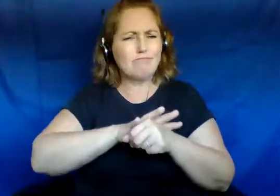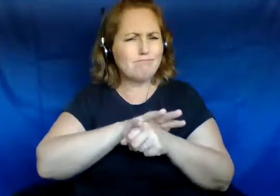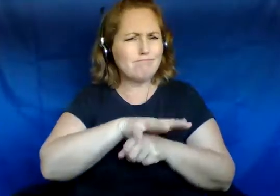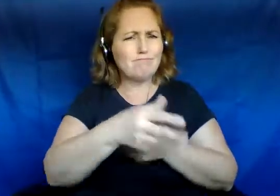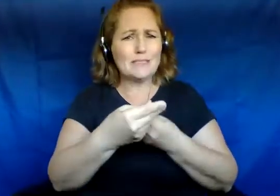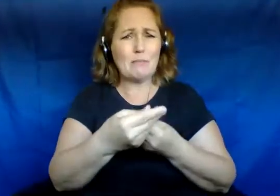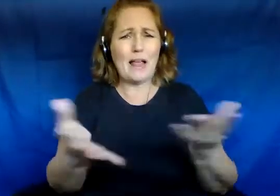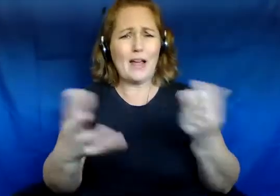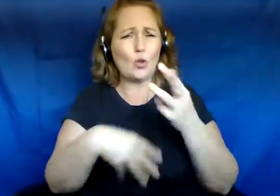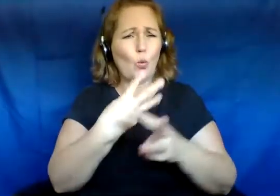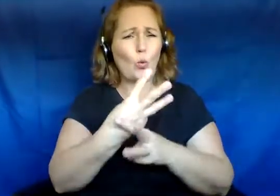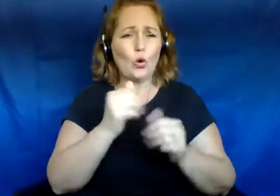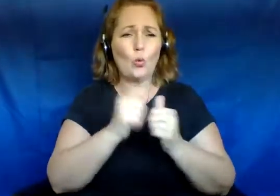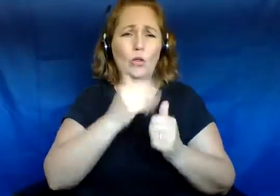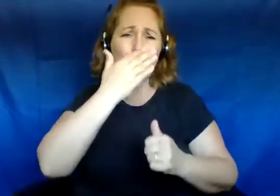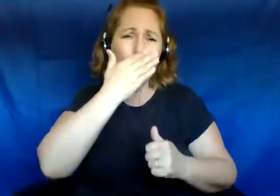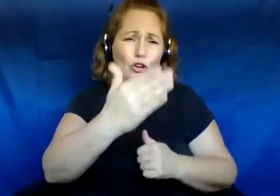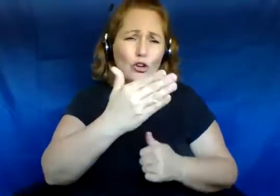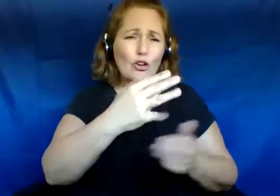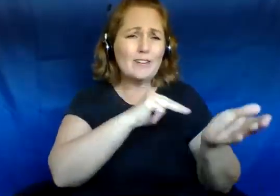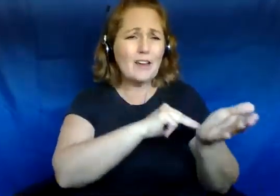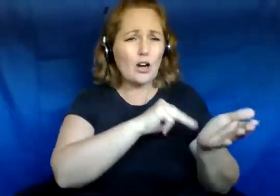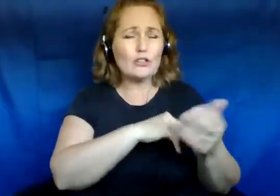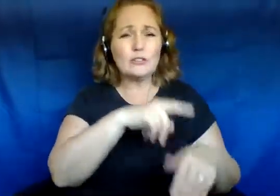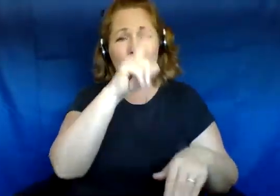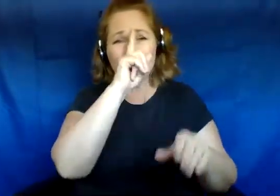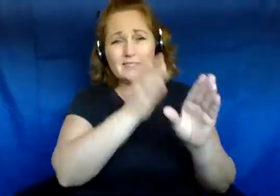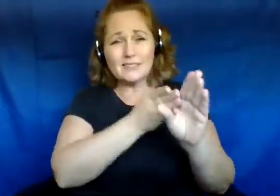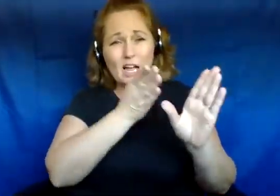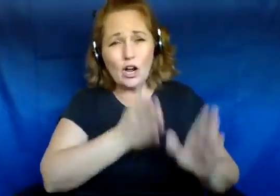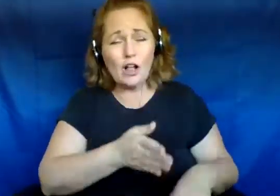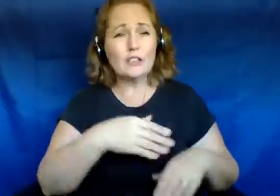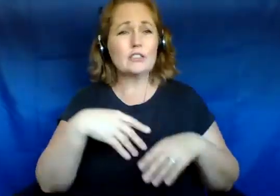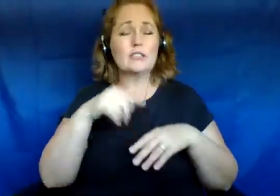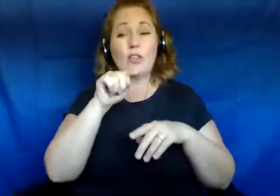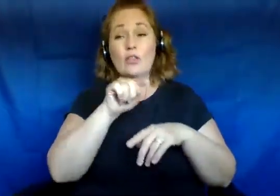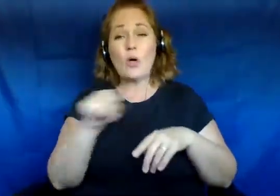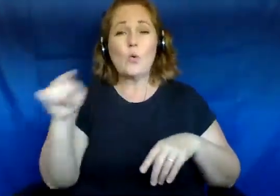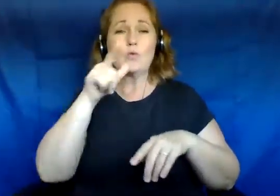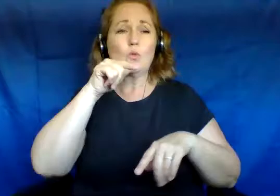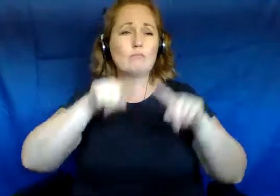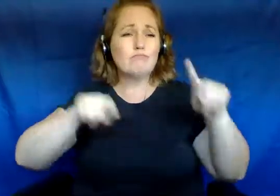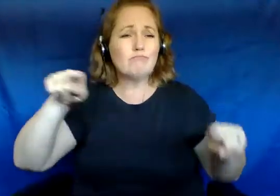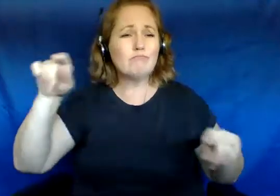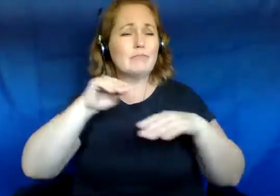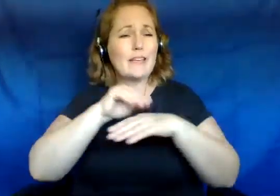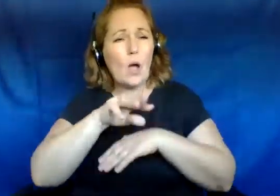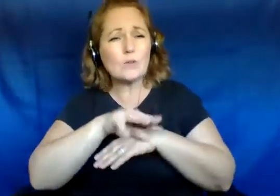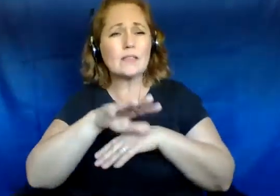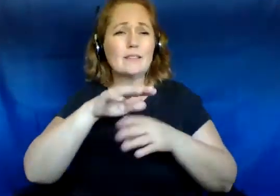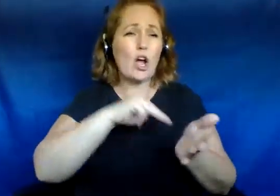this world with fine doctors, psychologists, and practitioners of various kinds.